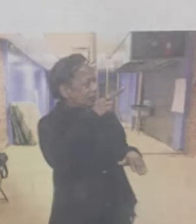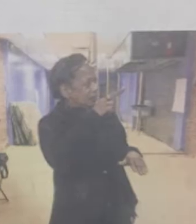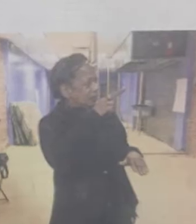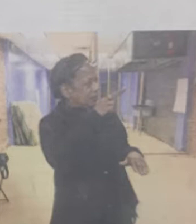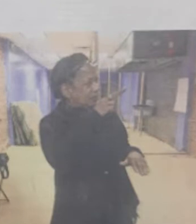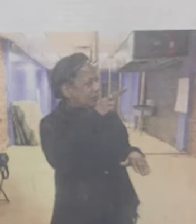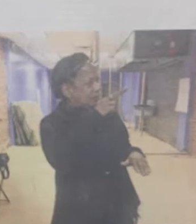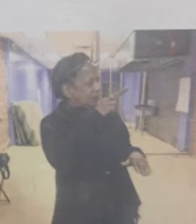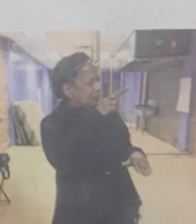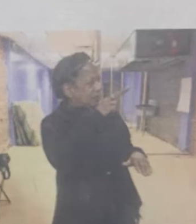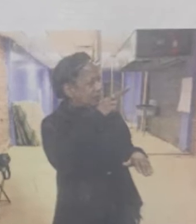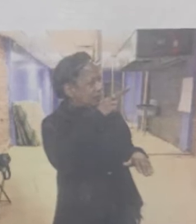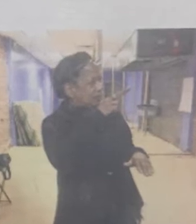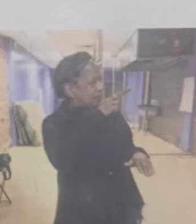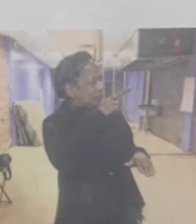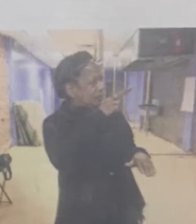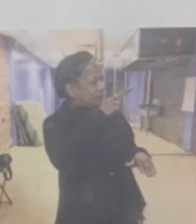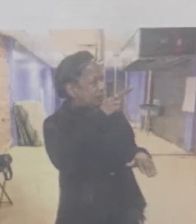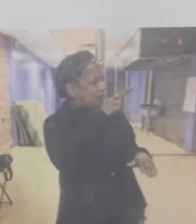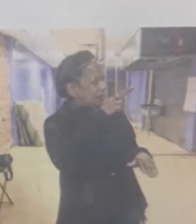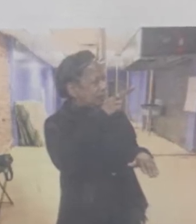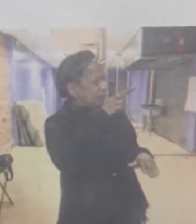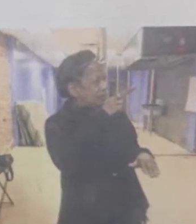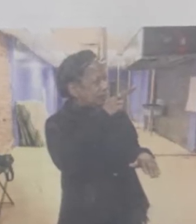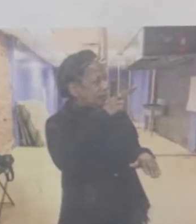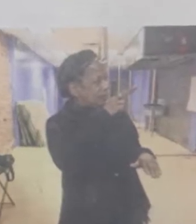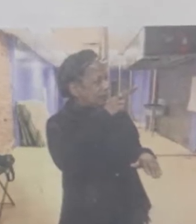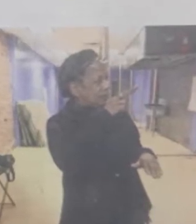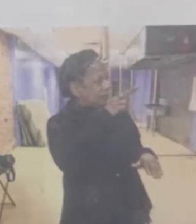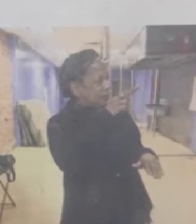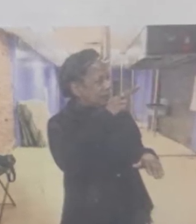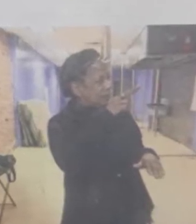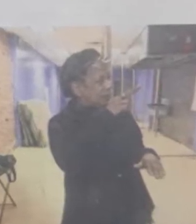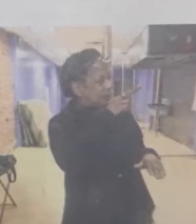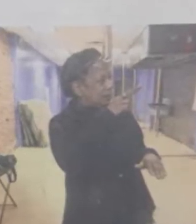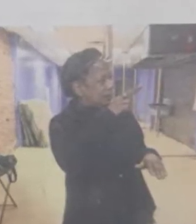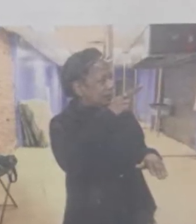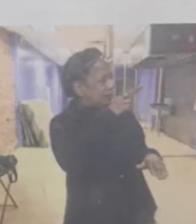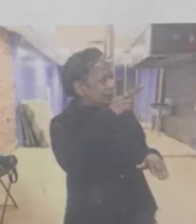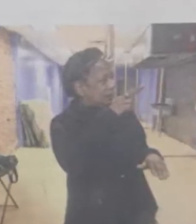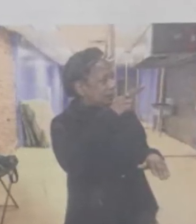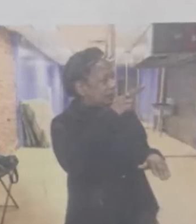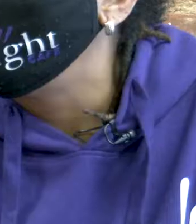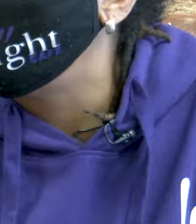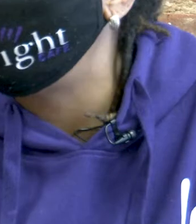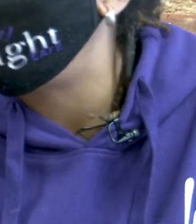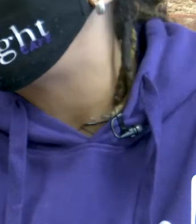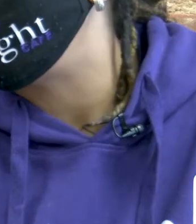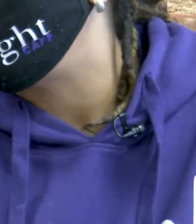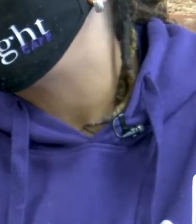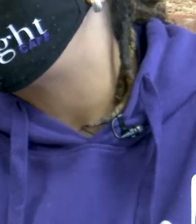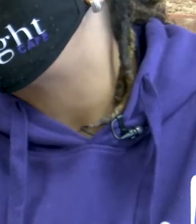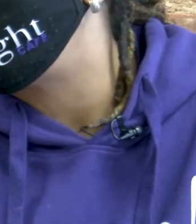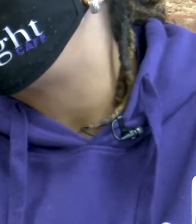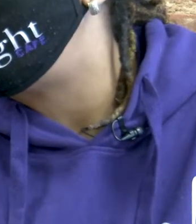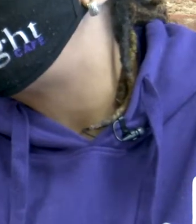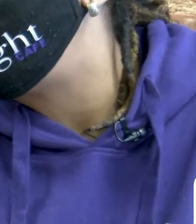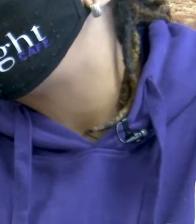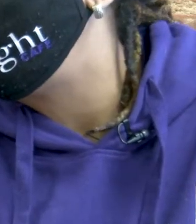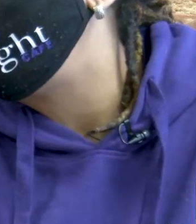broke into the cafe stealing $70,000 worth of items. It took everything it took all my earnings